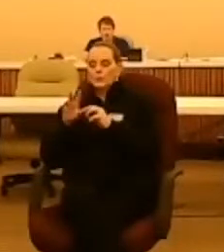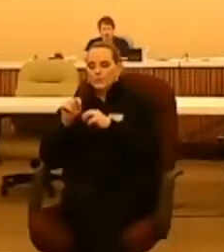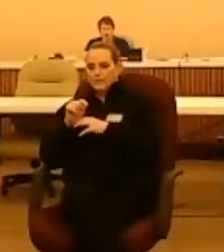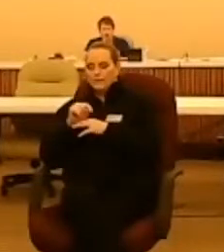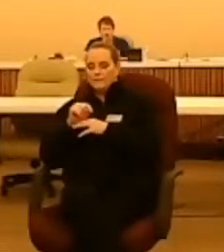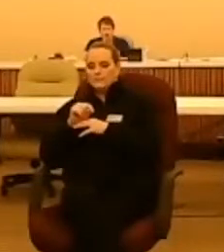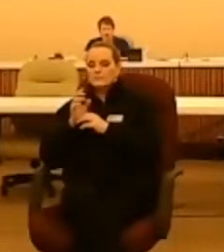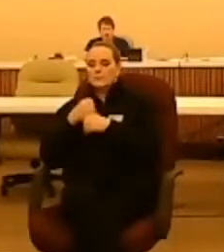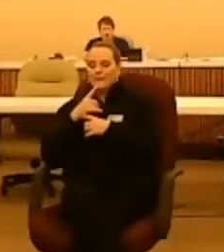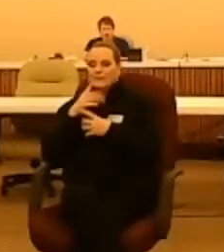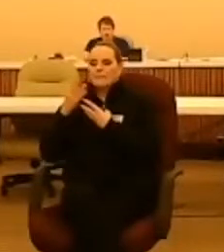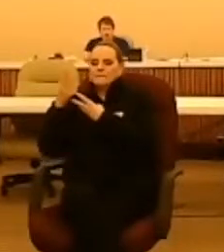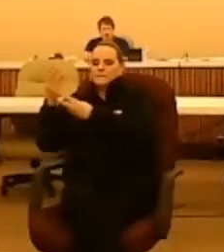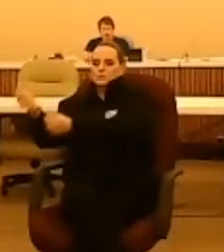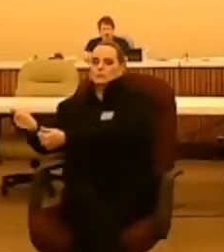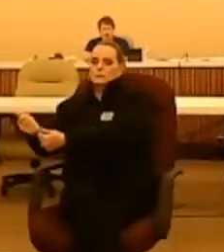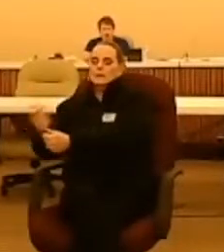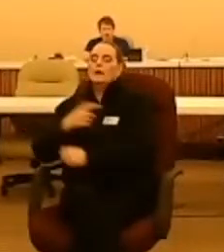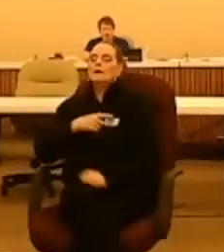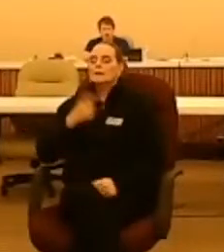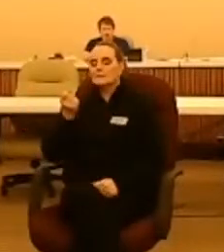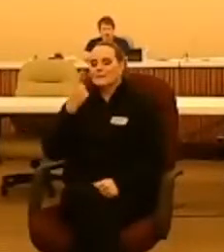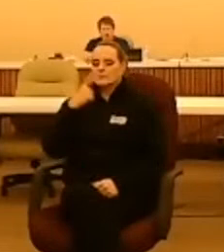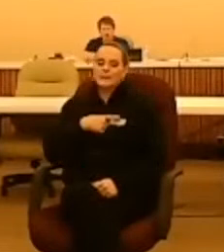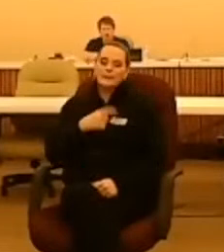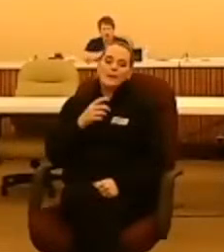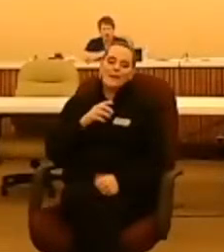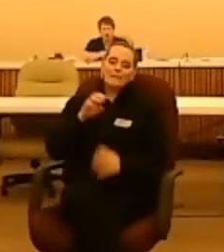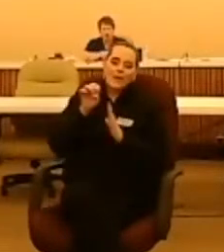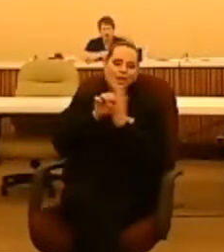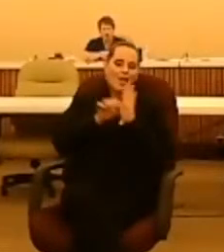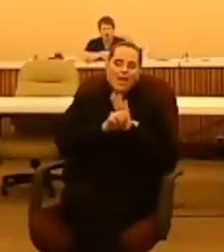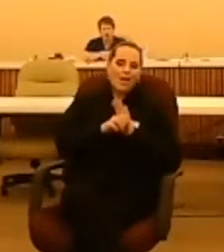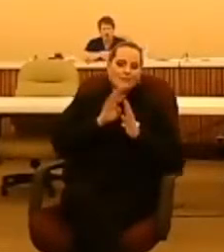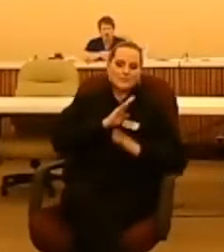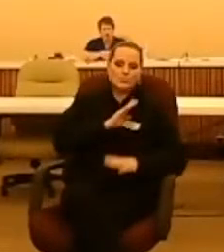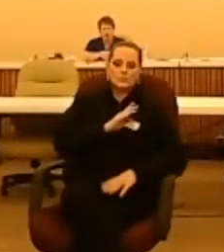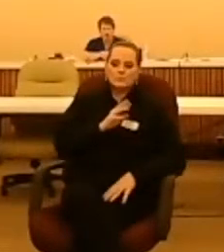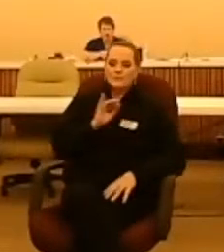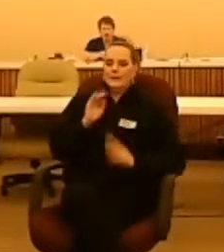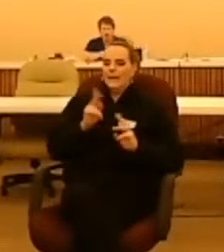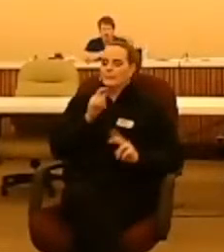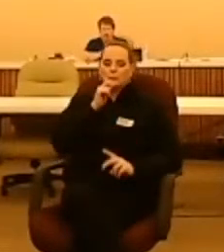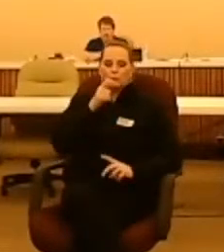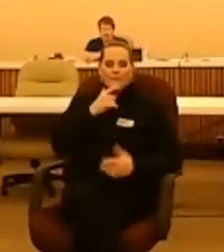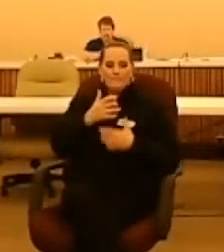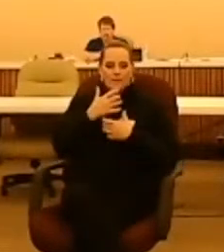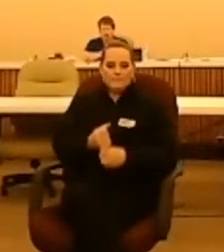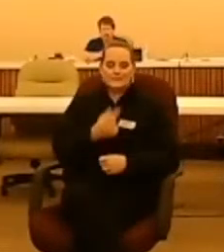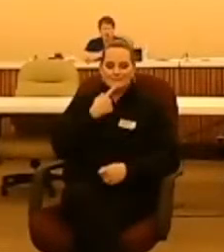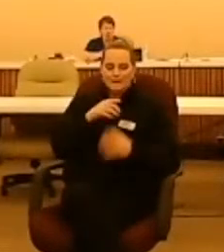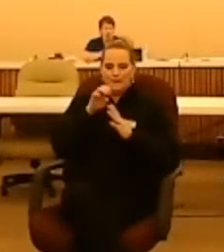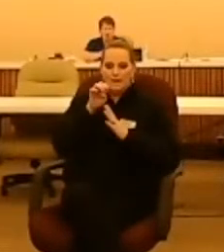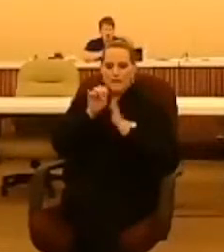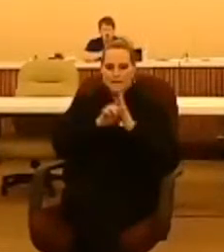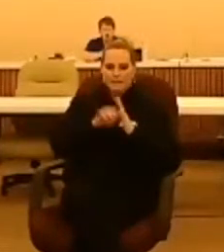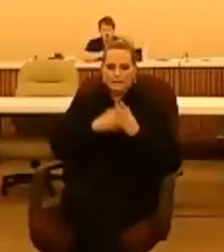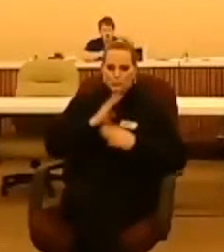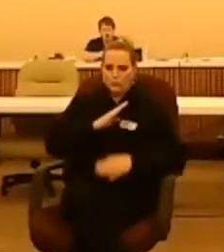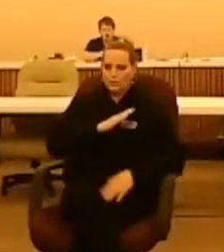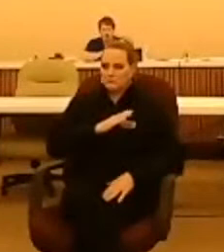efficacy. Because the thing is, if an ethics board if people don't have confidence in an ethics board, it is